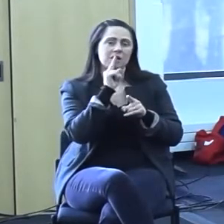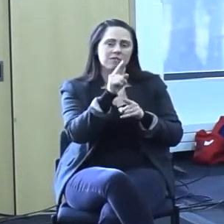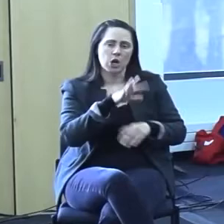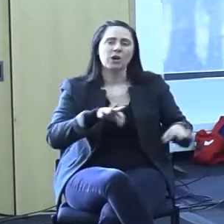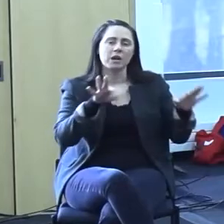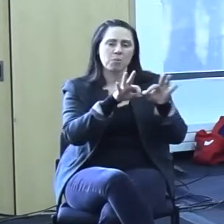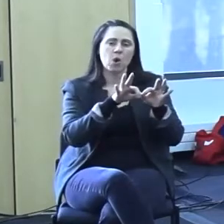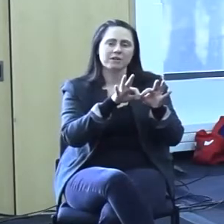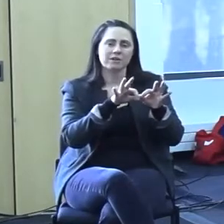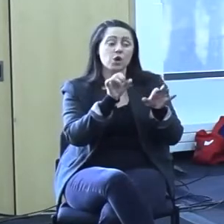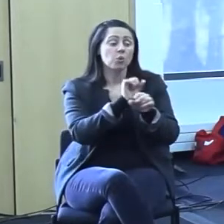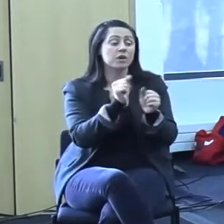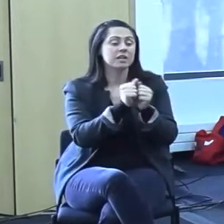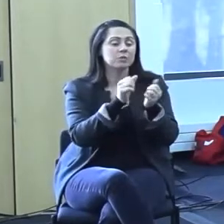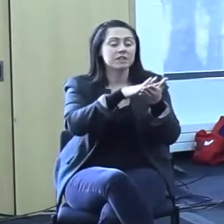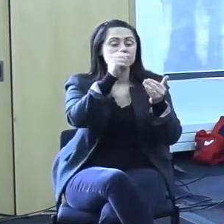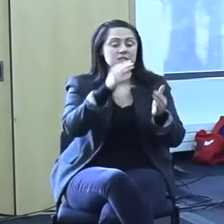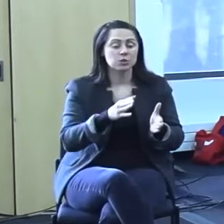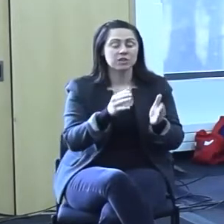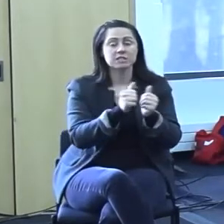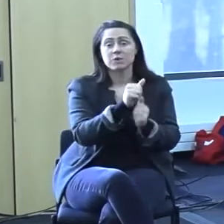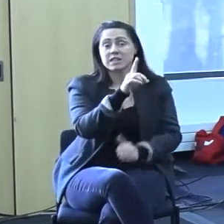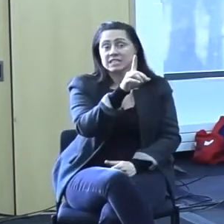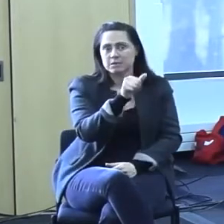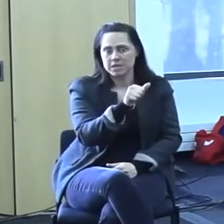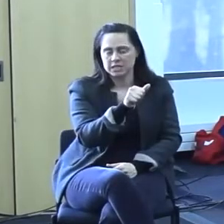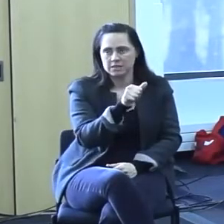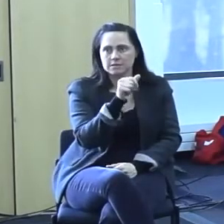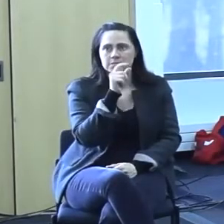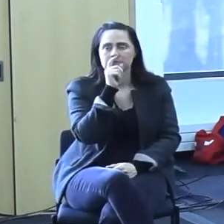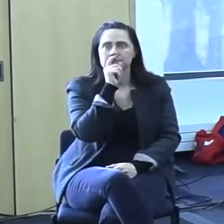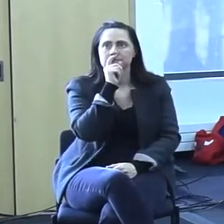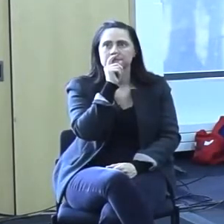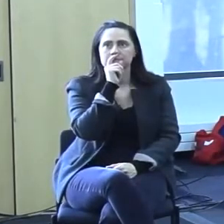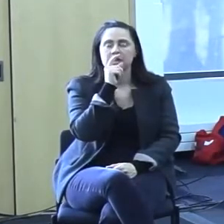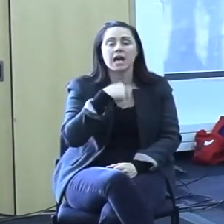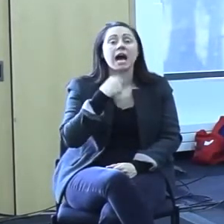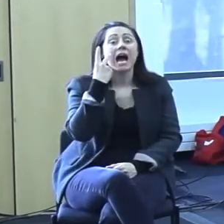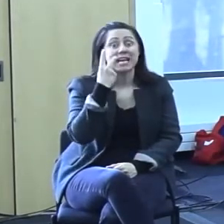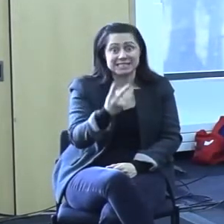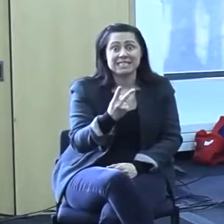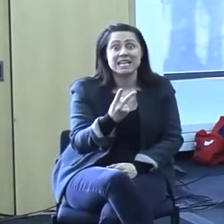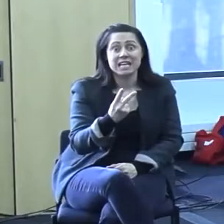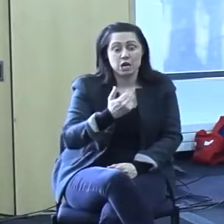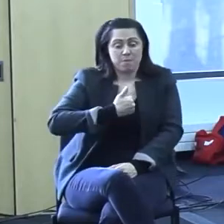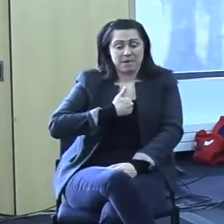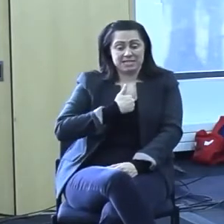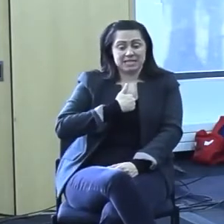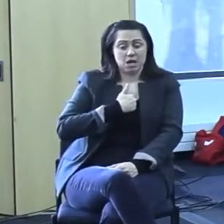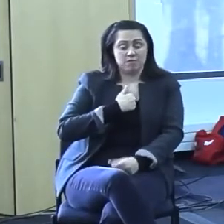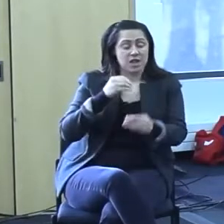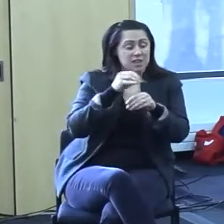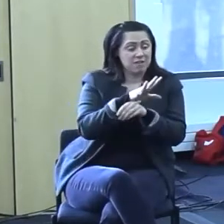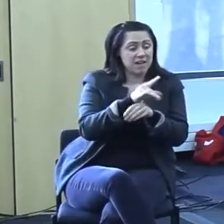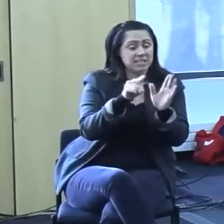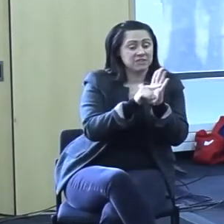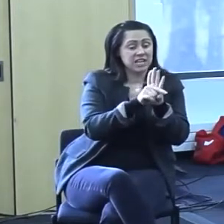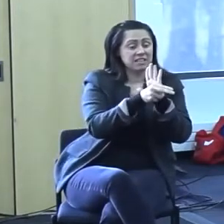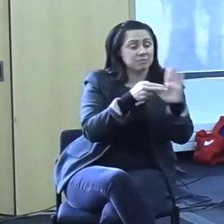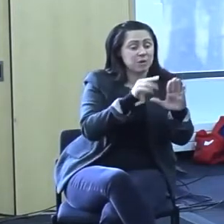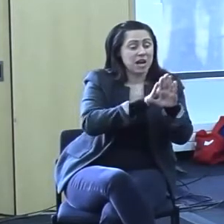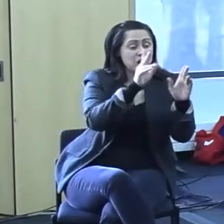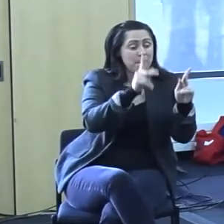important. Working with students with disabilities, I see firsthand the effects of a negative stigma on